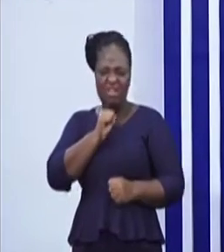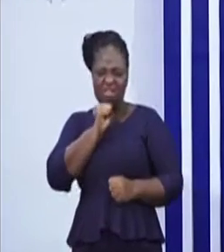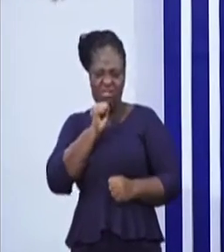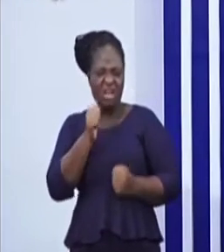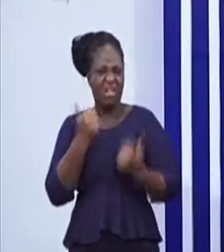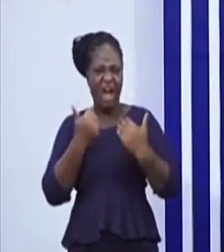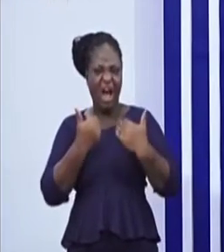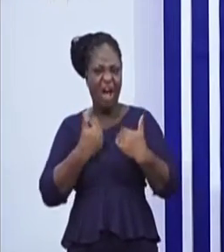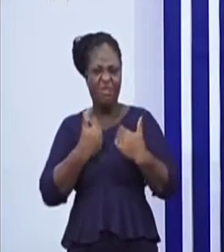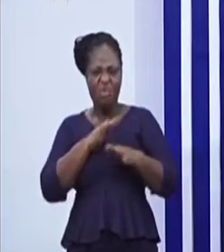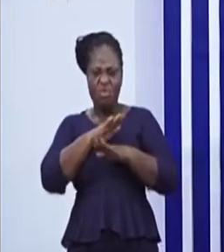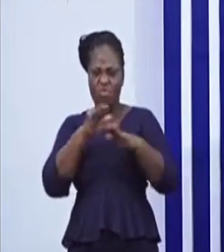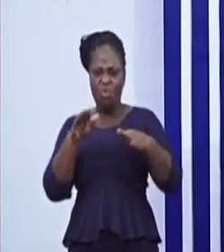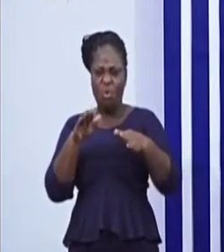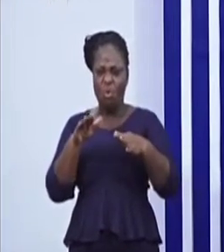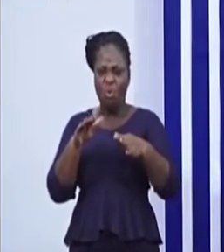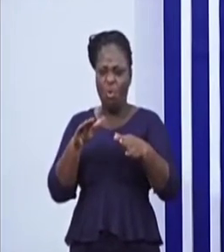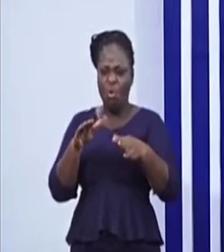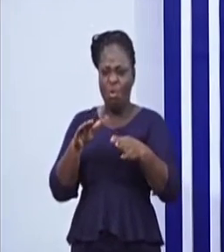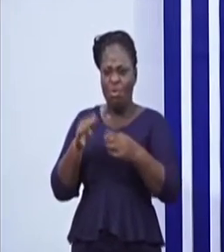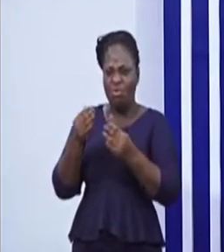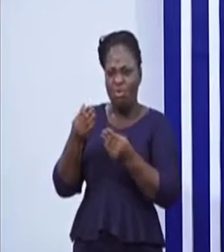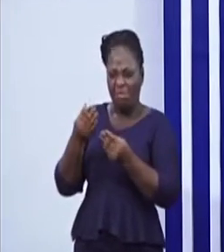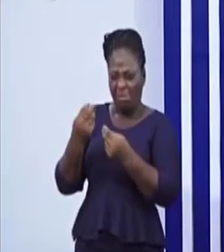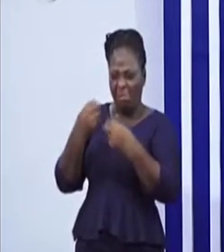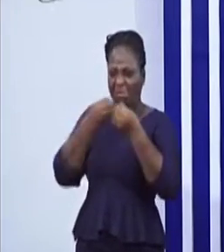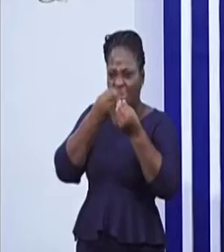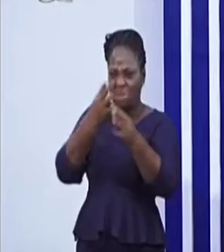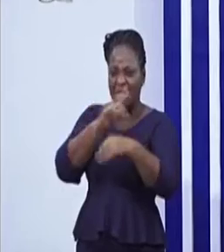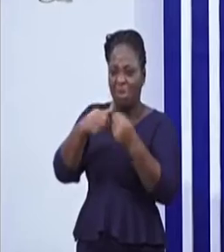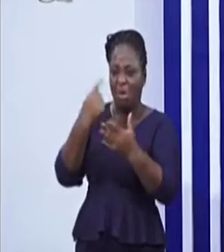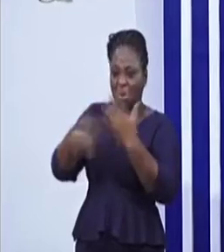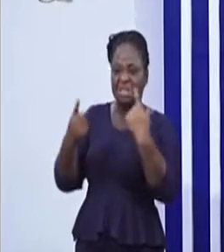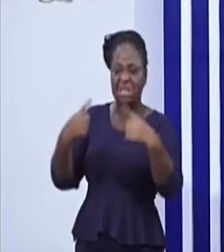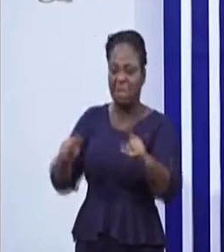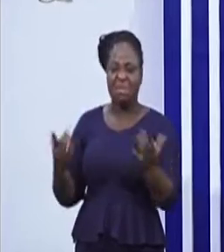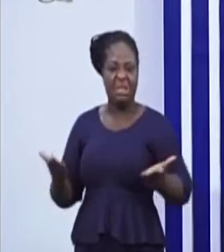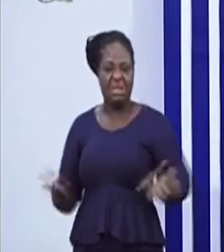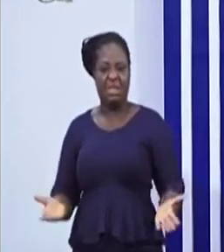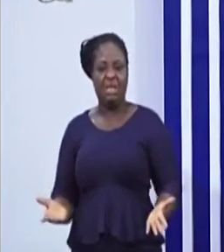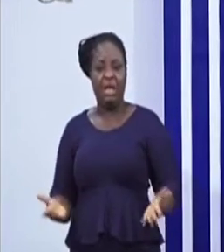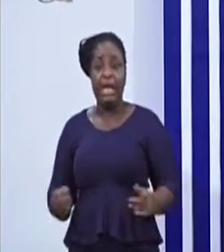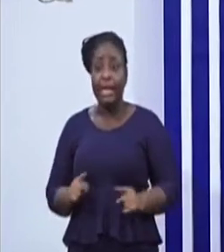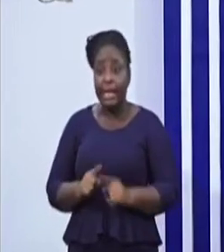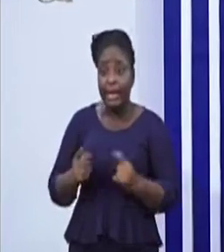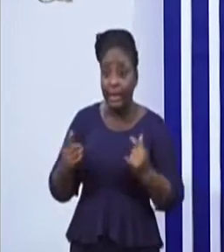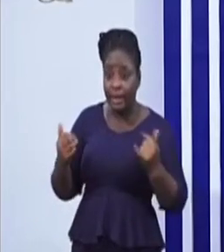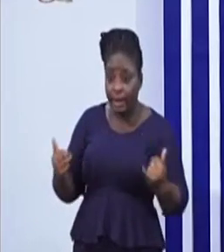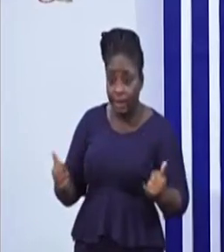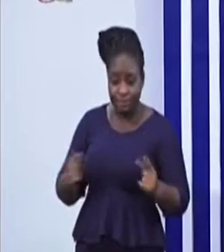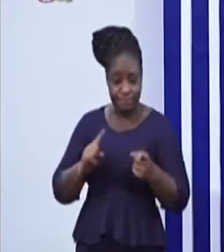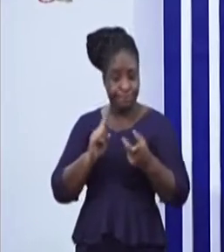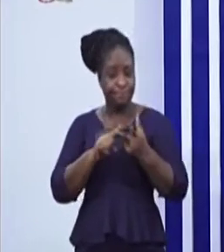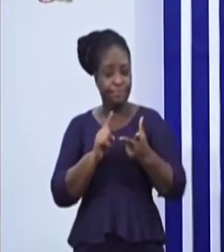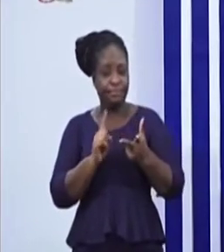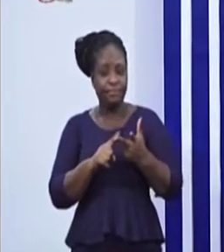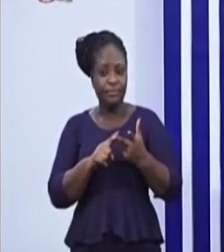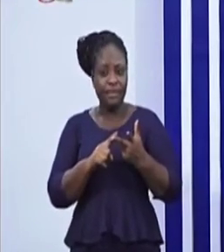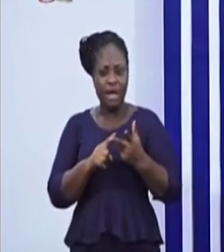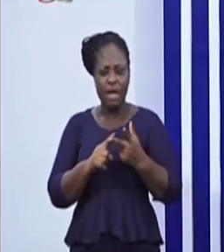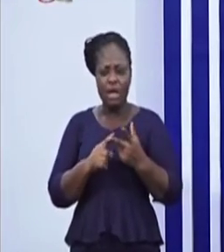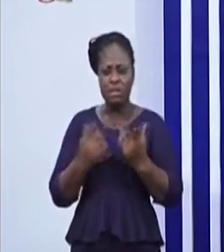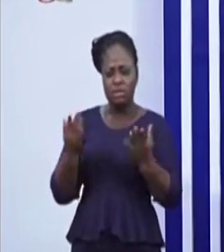lockdown situation, thereby attracting very adverse public uproar and things like that. Now, Operation COVID Safety stepped up the